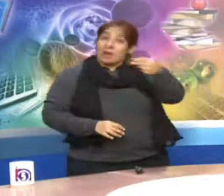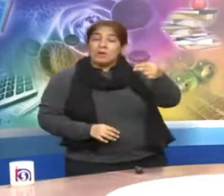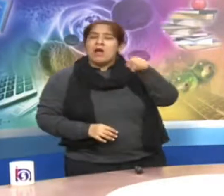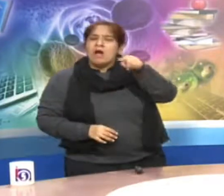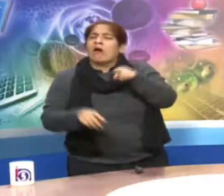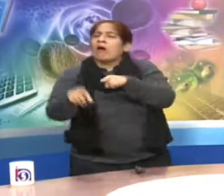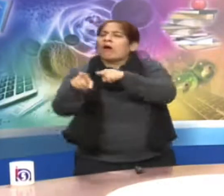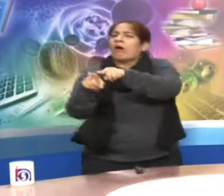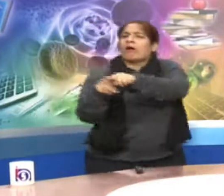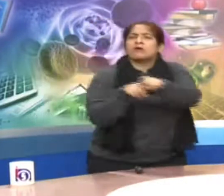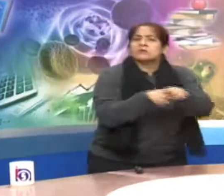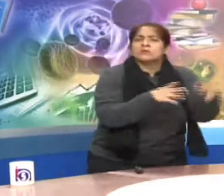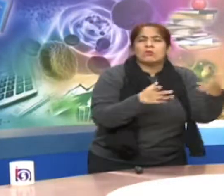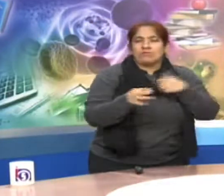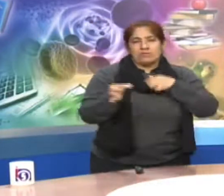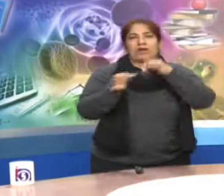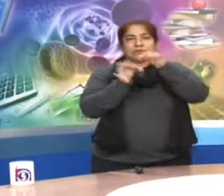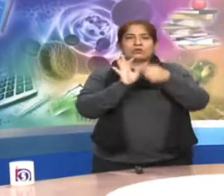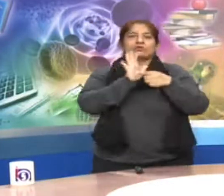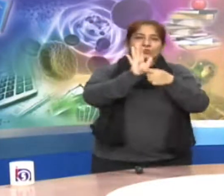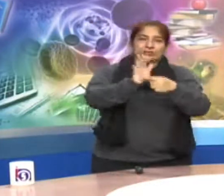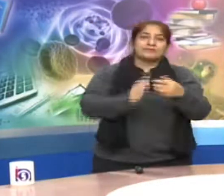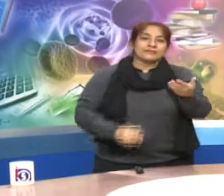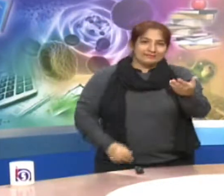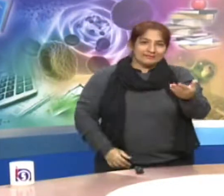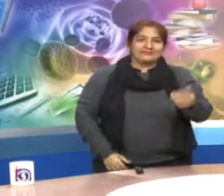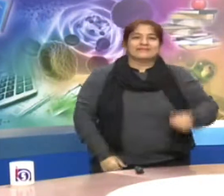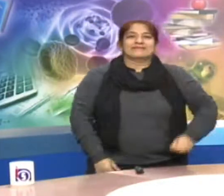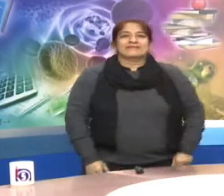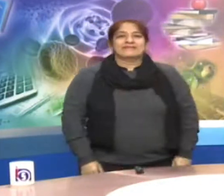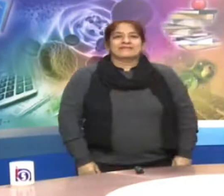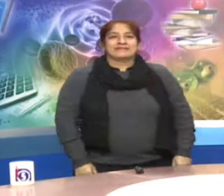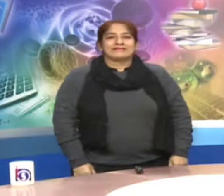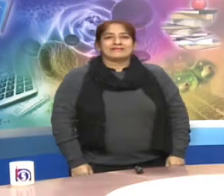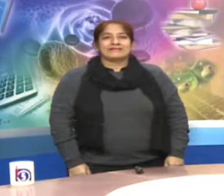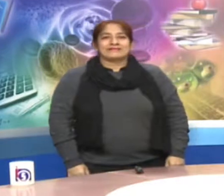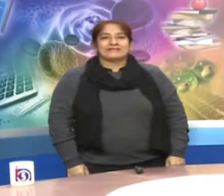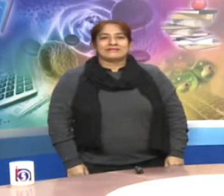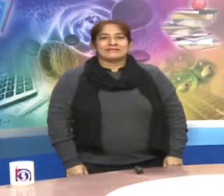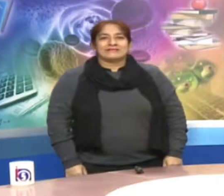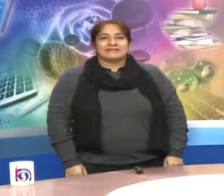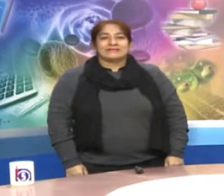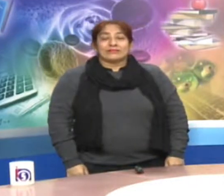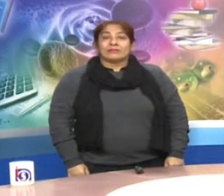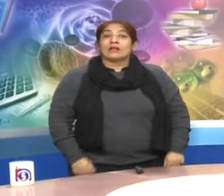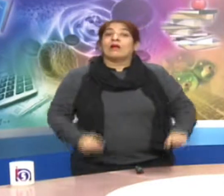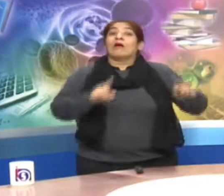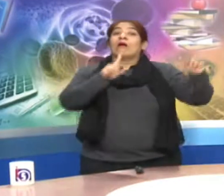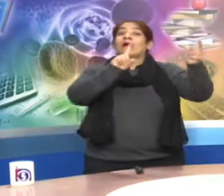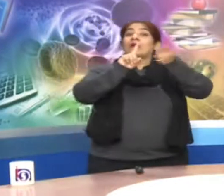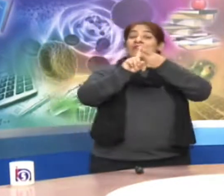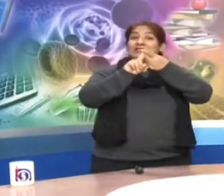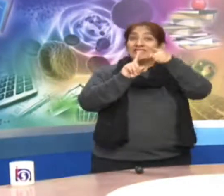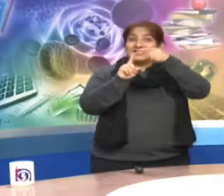taking away your right. When you are an adult, you decide it for yourself. So the first right